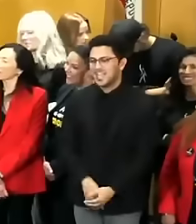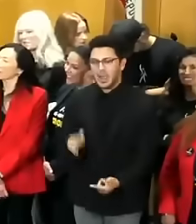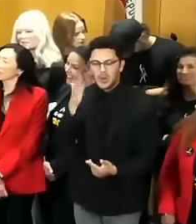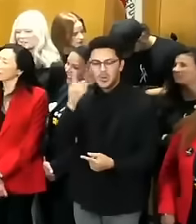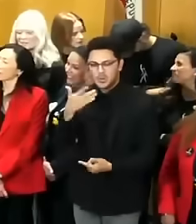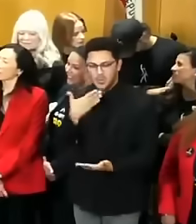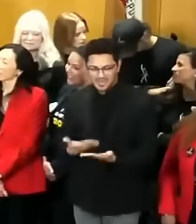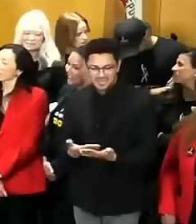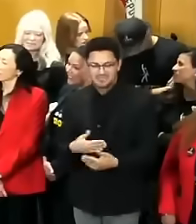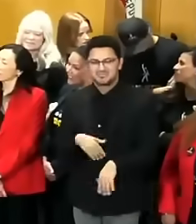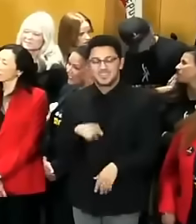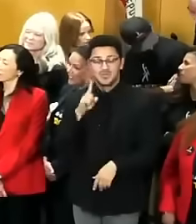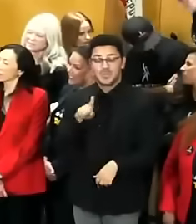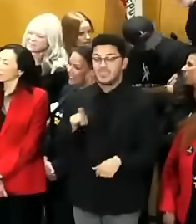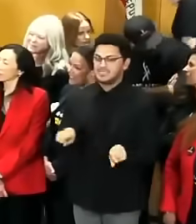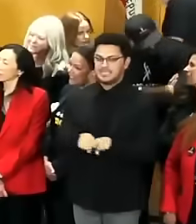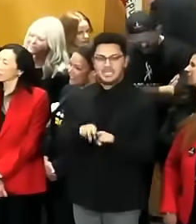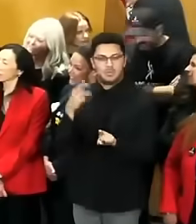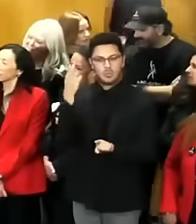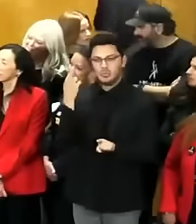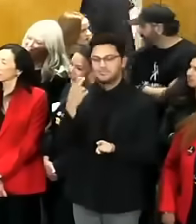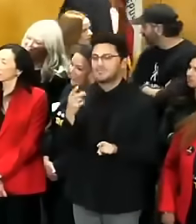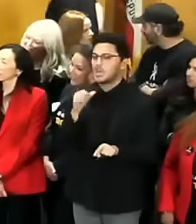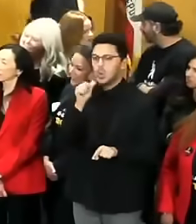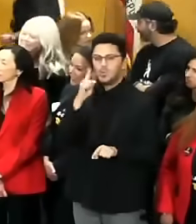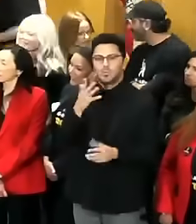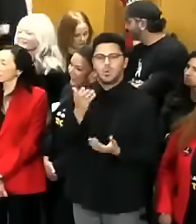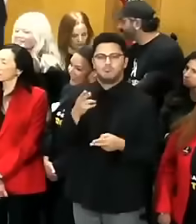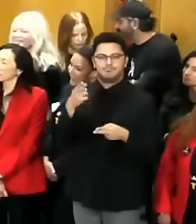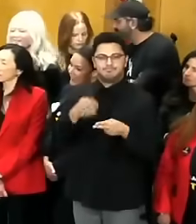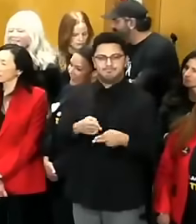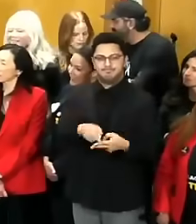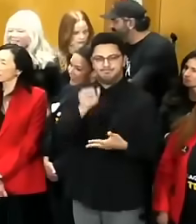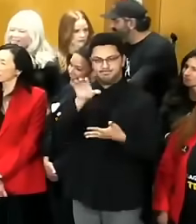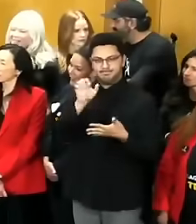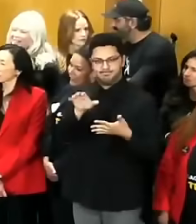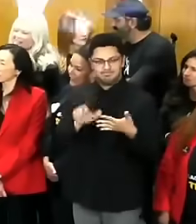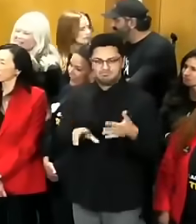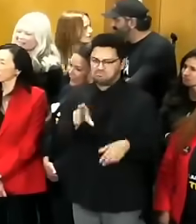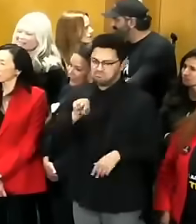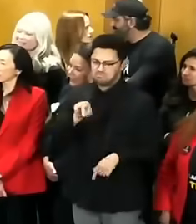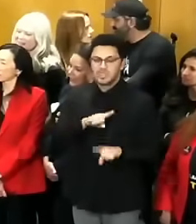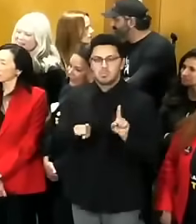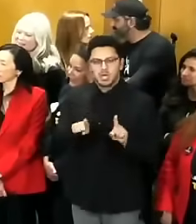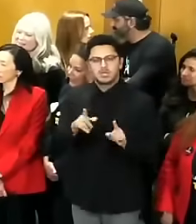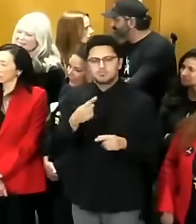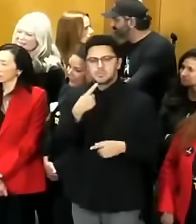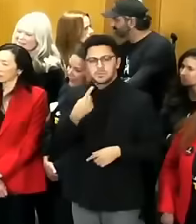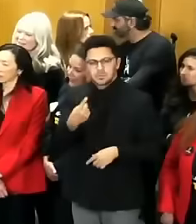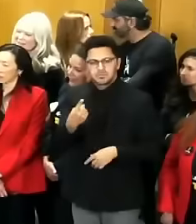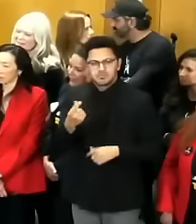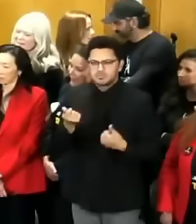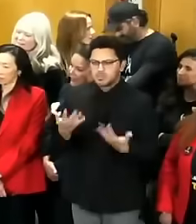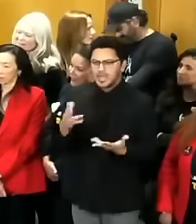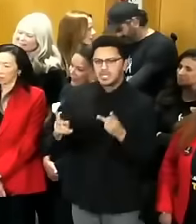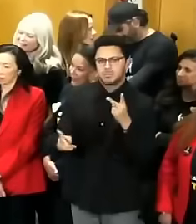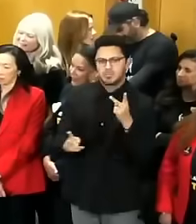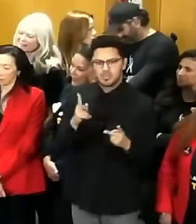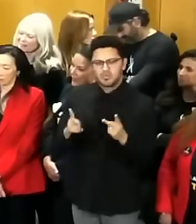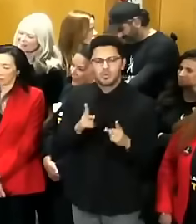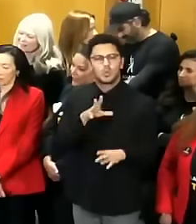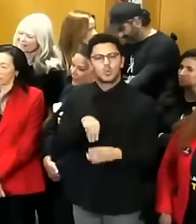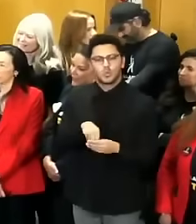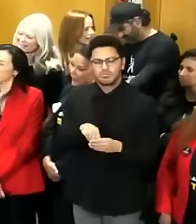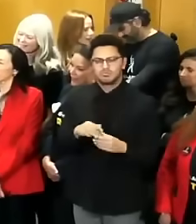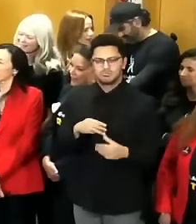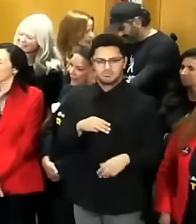won't. For the same reasons, I don't think we want to call out the names of the people, but I will just say there were a number of people, including members